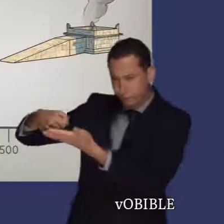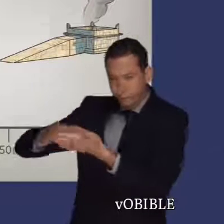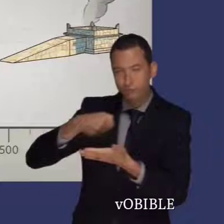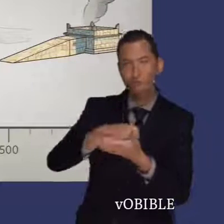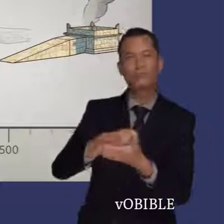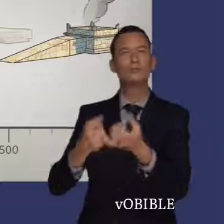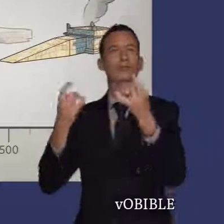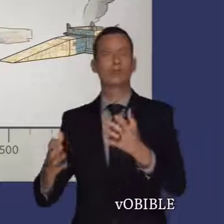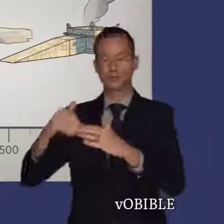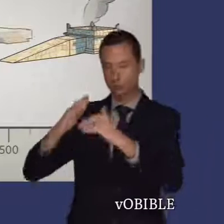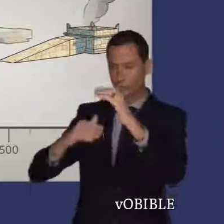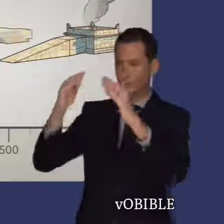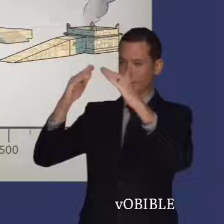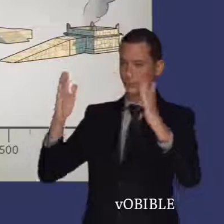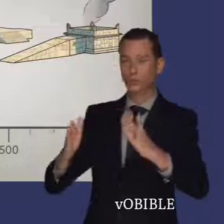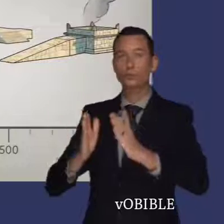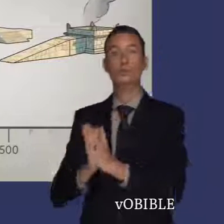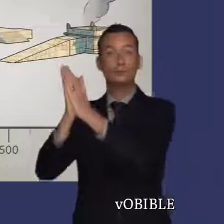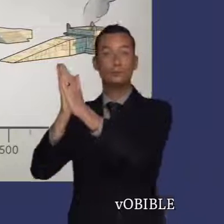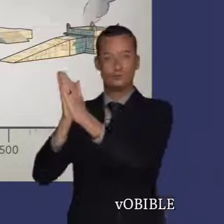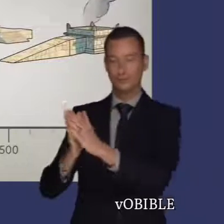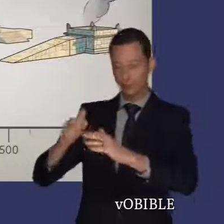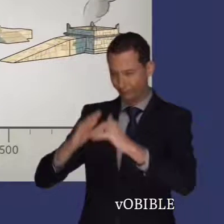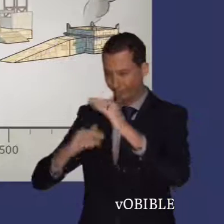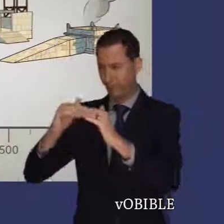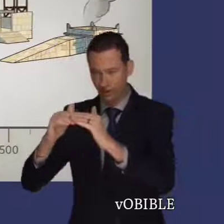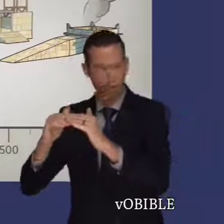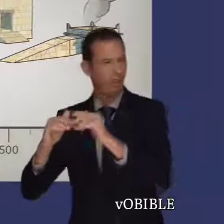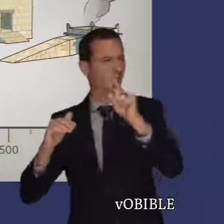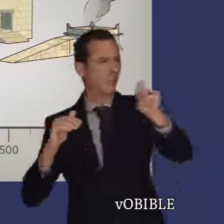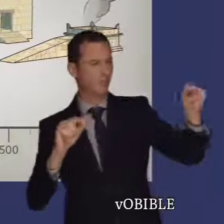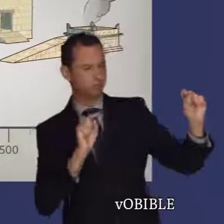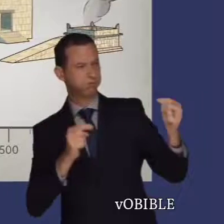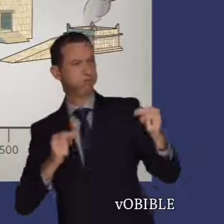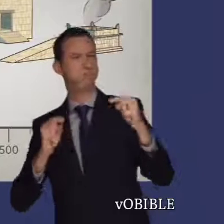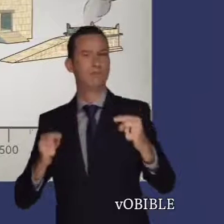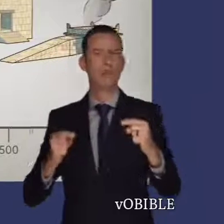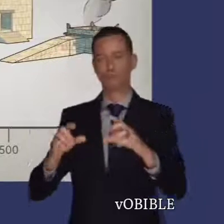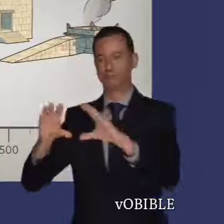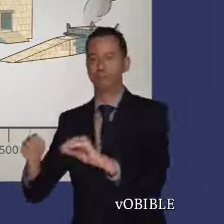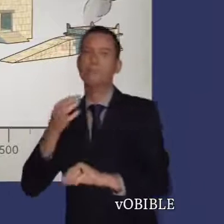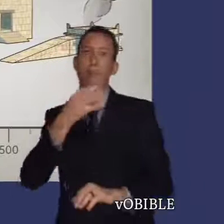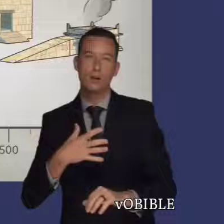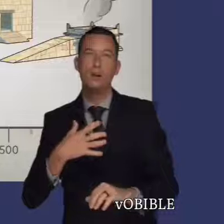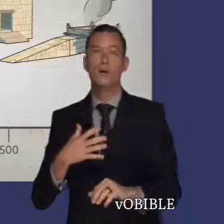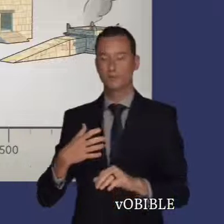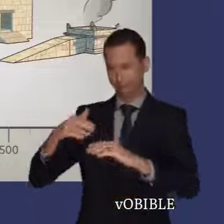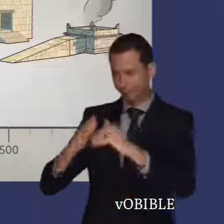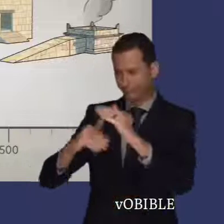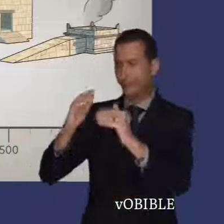In the following year, the foundation of the temple was laid. And although opposition halted the work for a